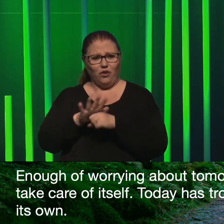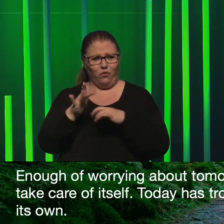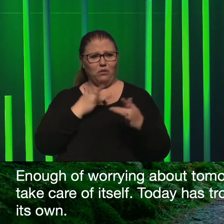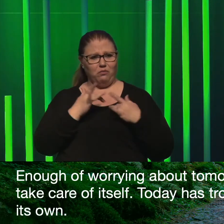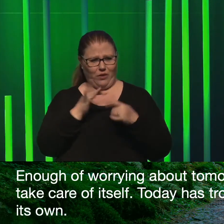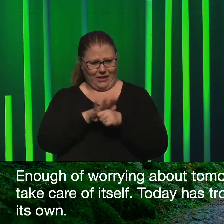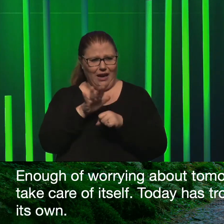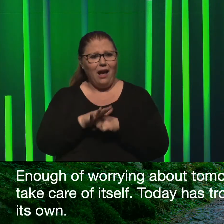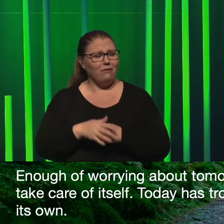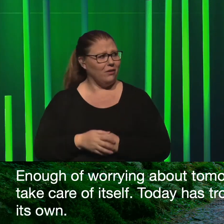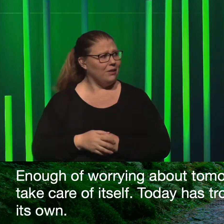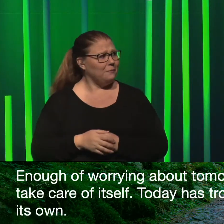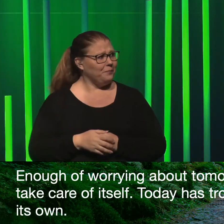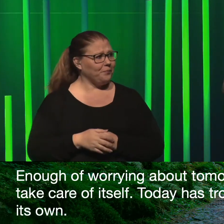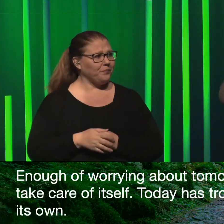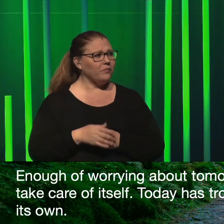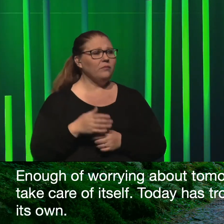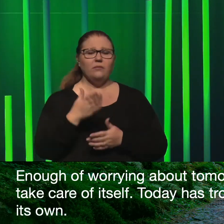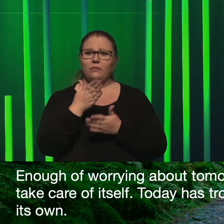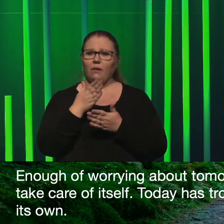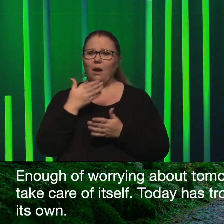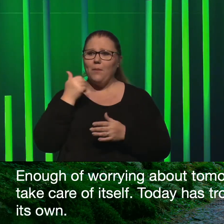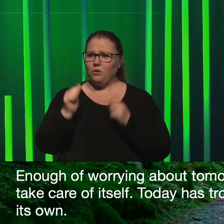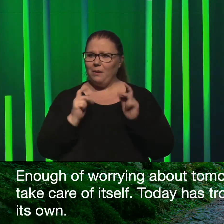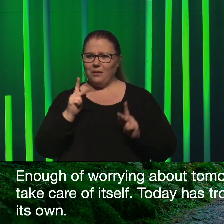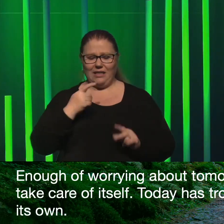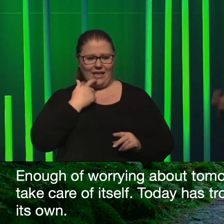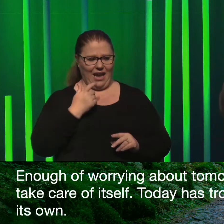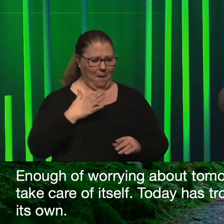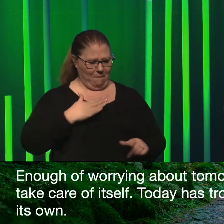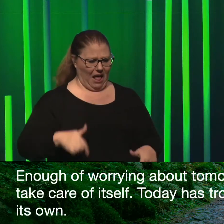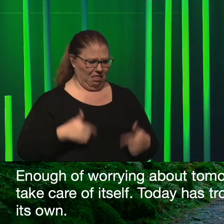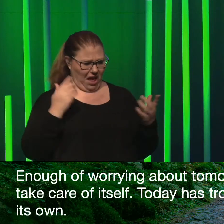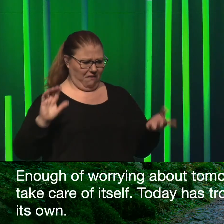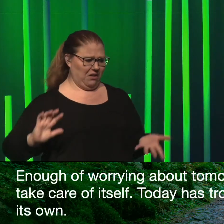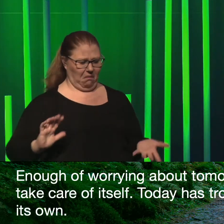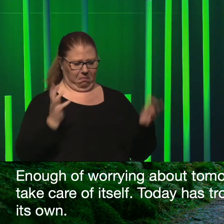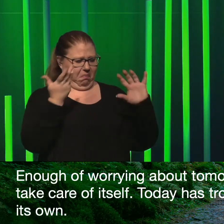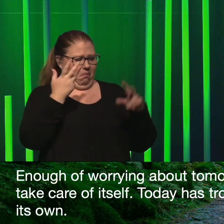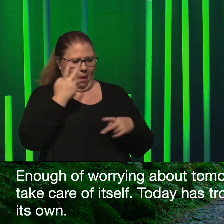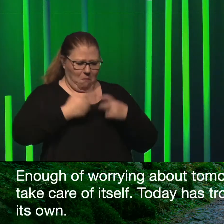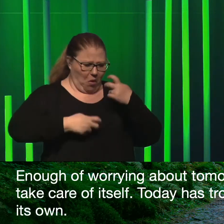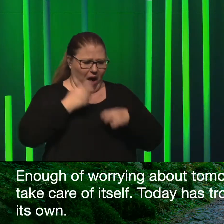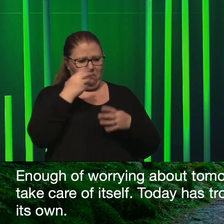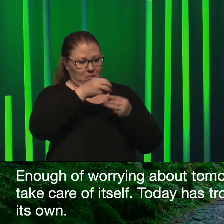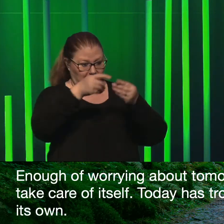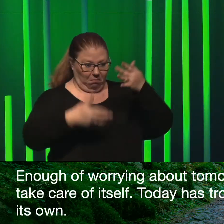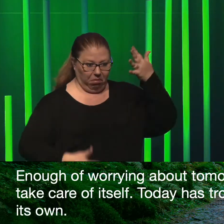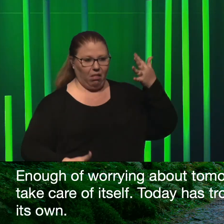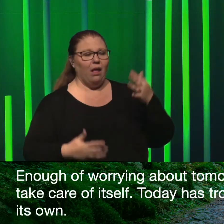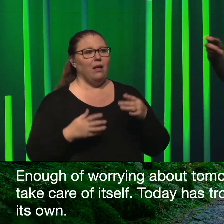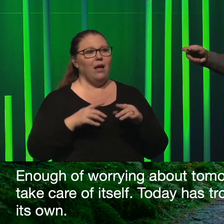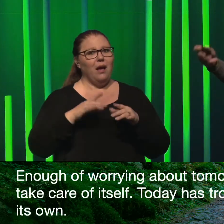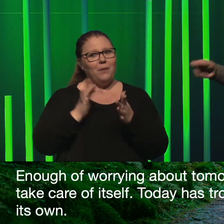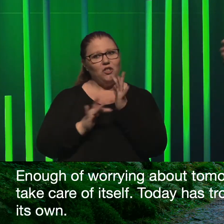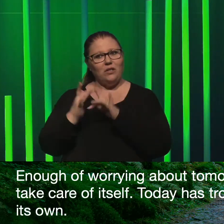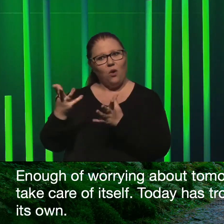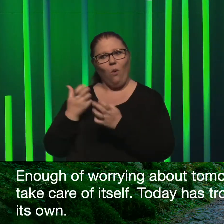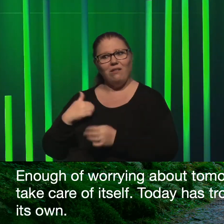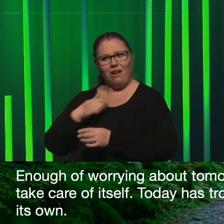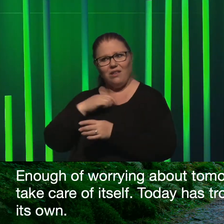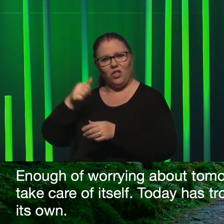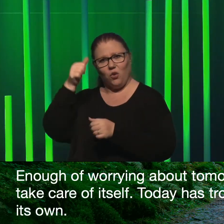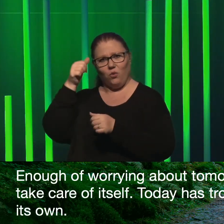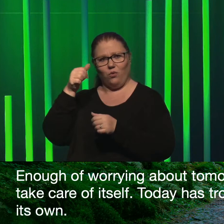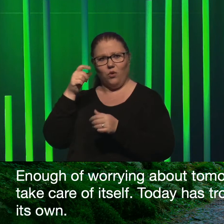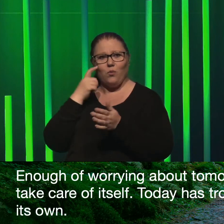of us read this in the sense of like our own troubles. Yeah, my life is a wreck. I've got my own issues. Blah. But I think what Jesus is inviting us to recognize, this world has enough troubles